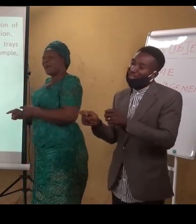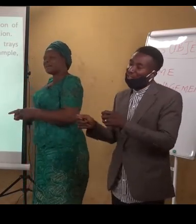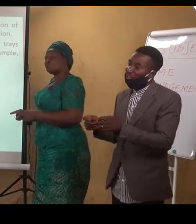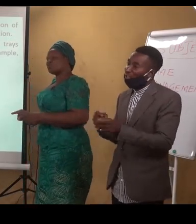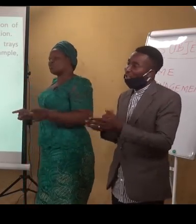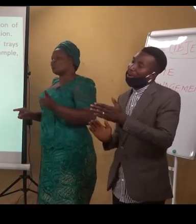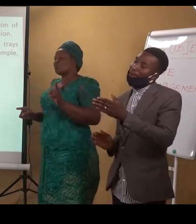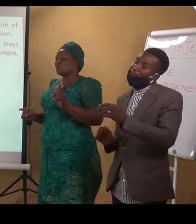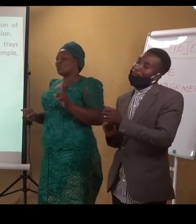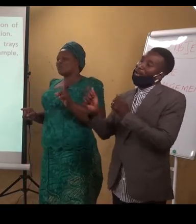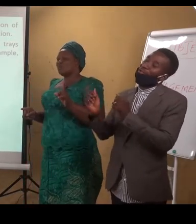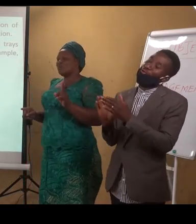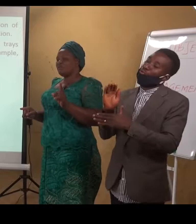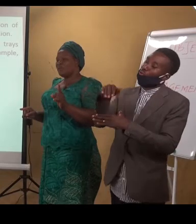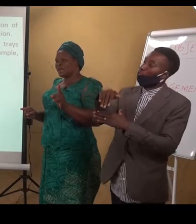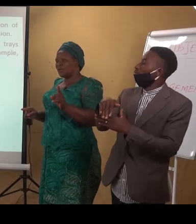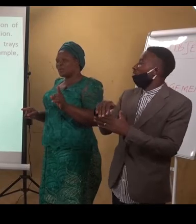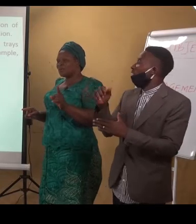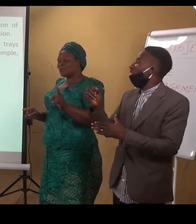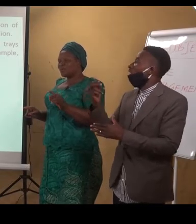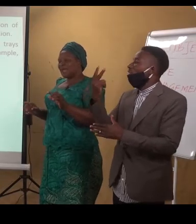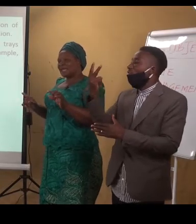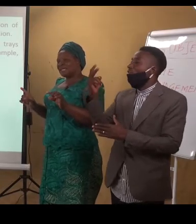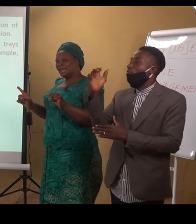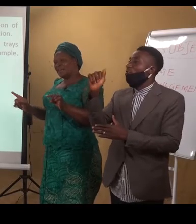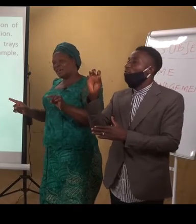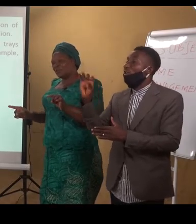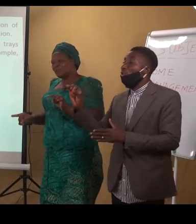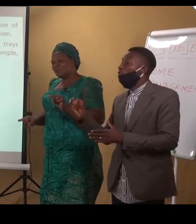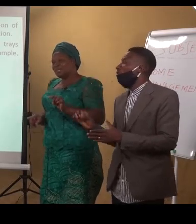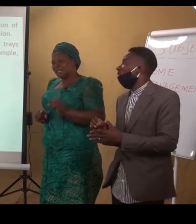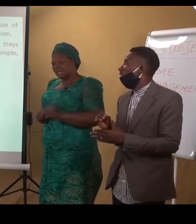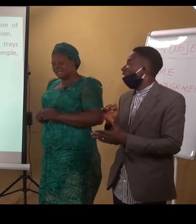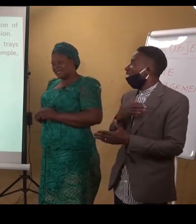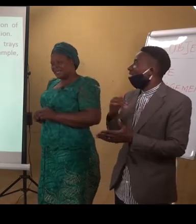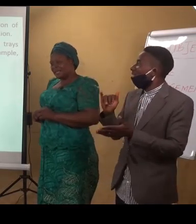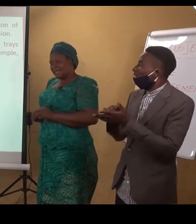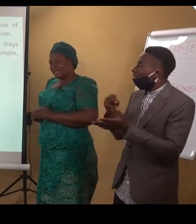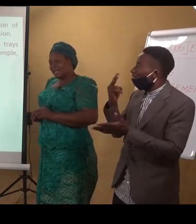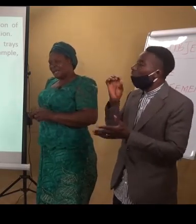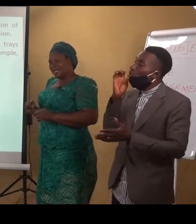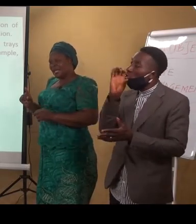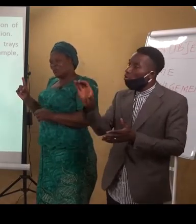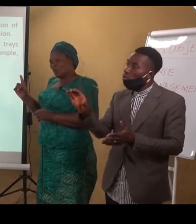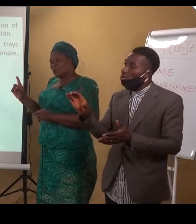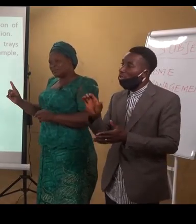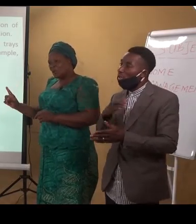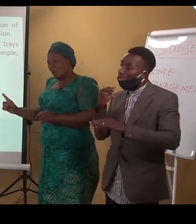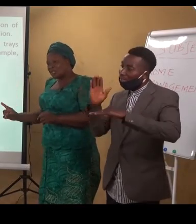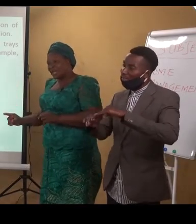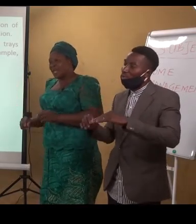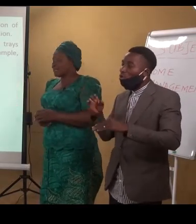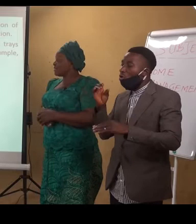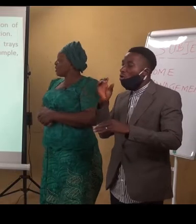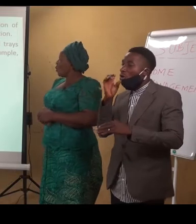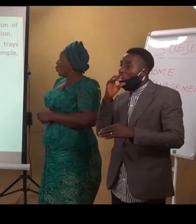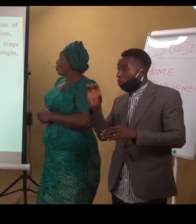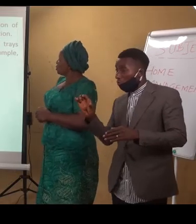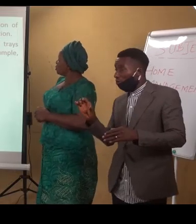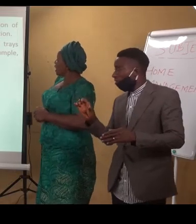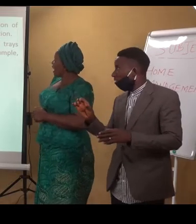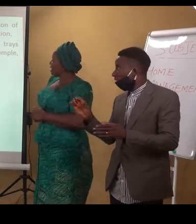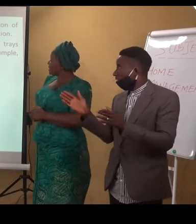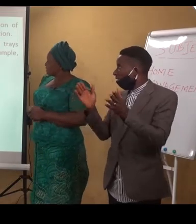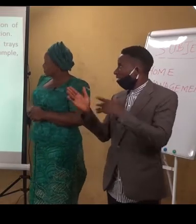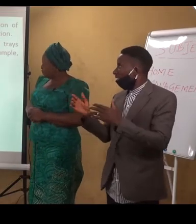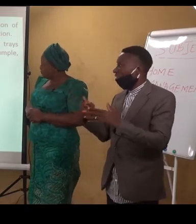and then passed through a vacuum. And that vacuum is heat and then what? Hot air,